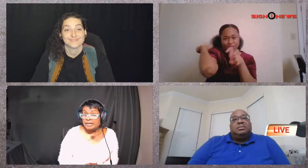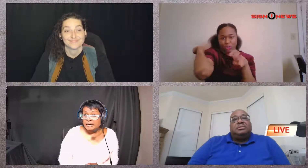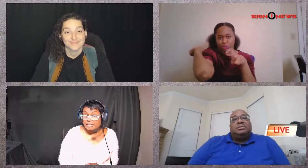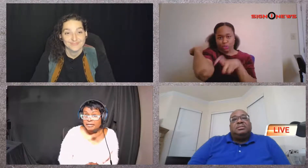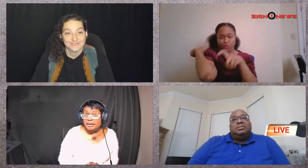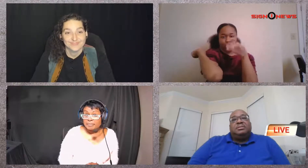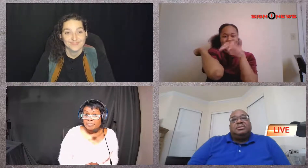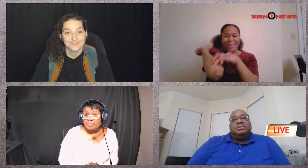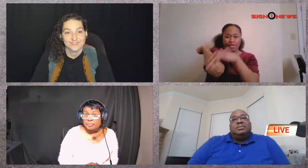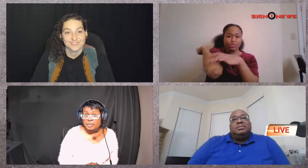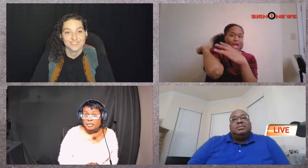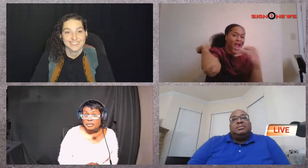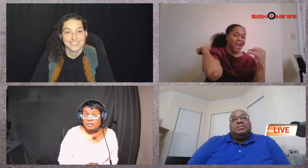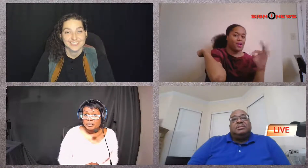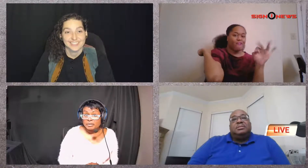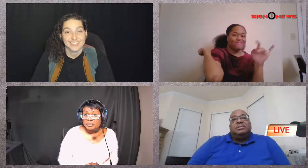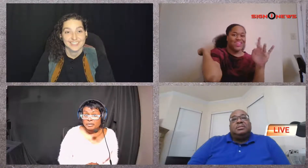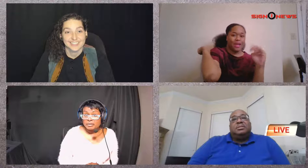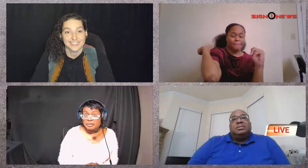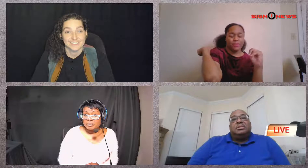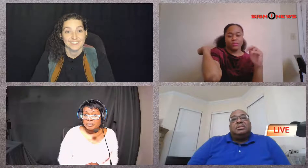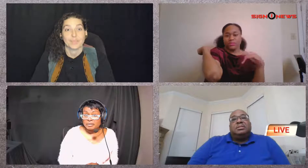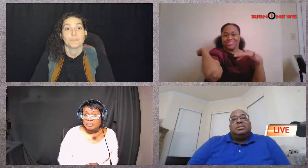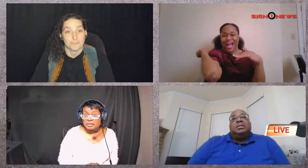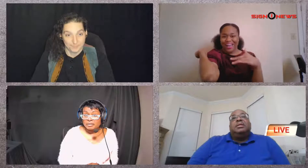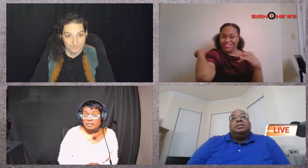And so I'm